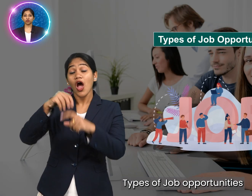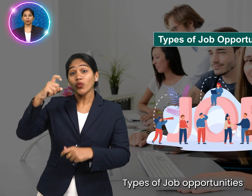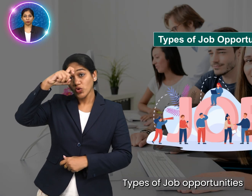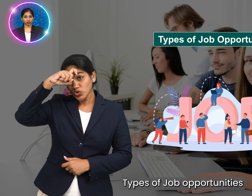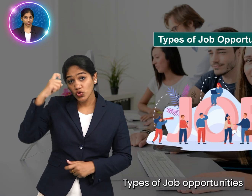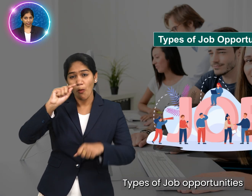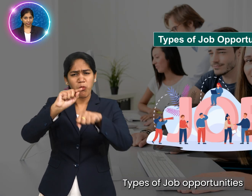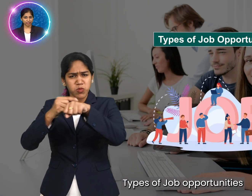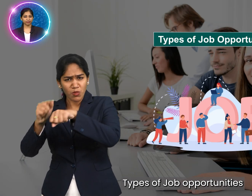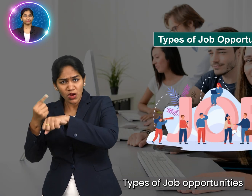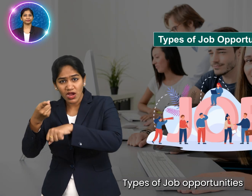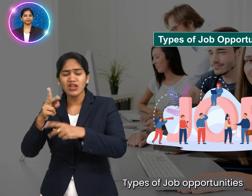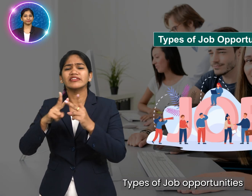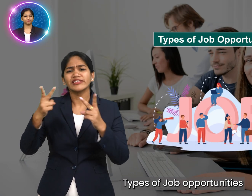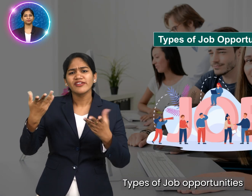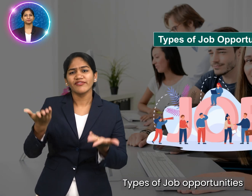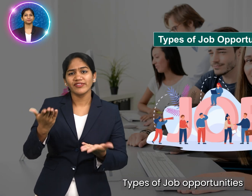Types of job opportunities.